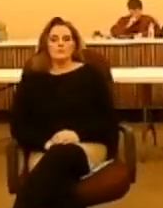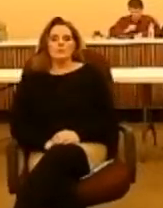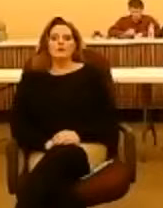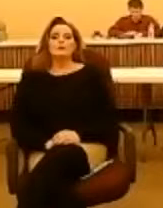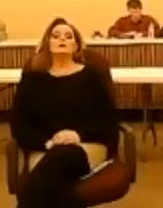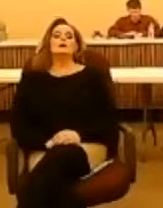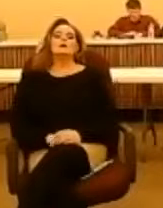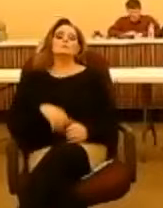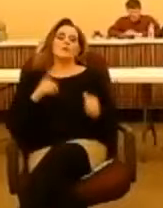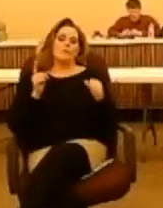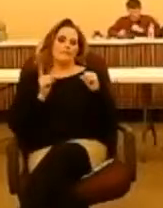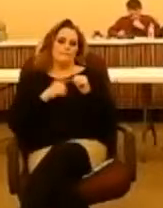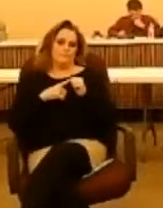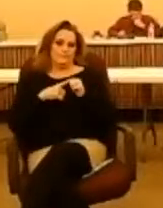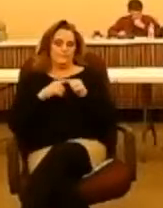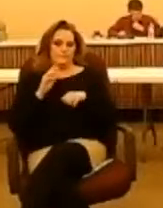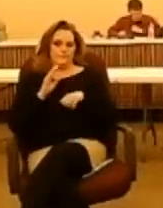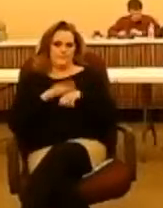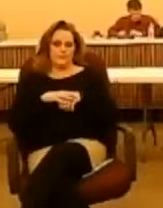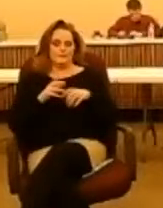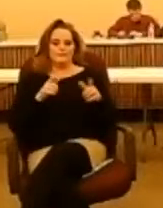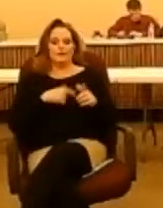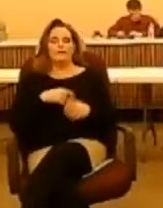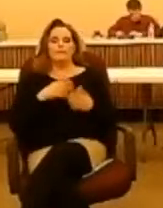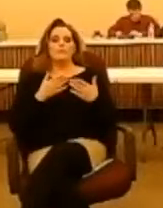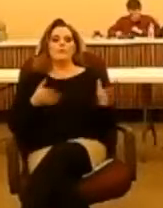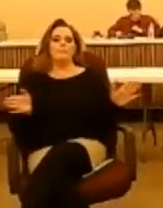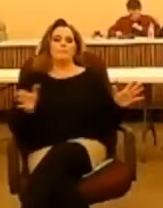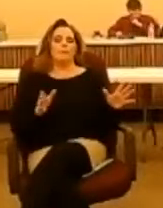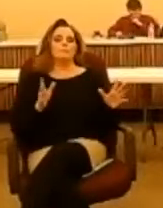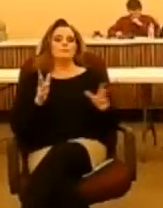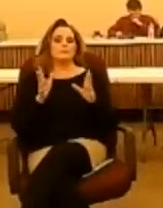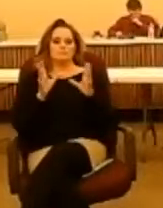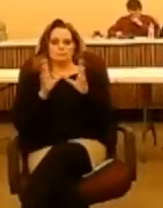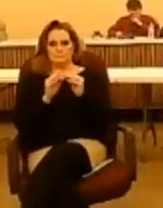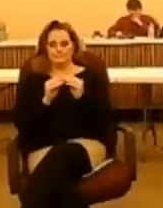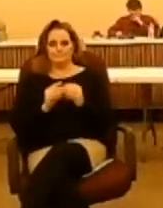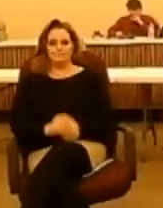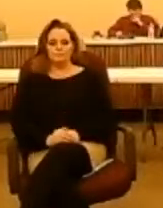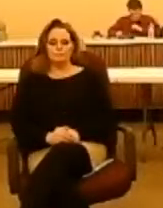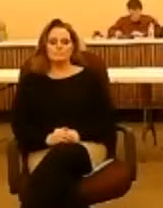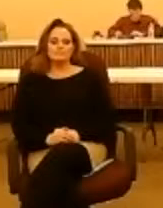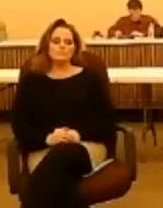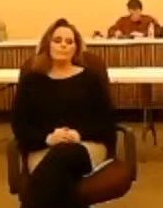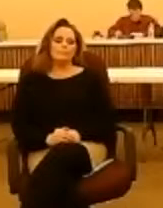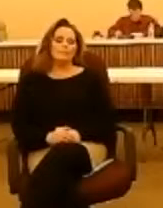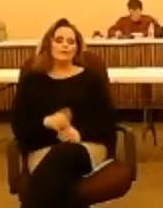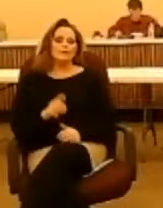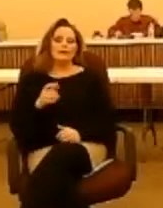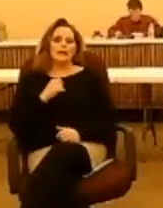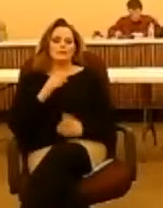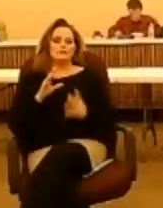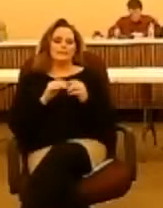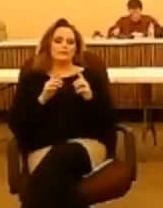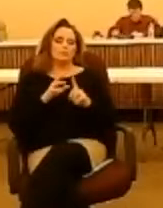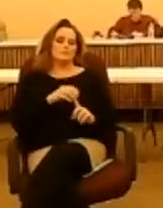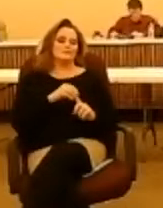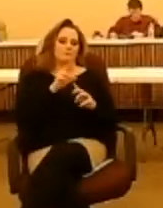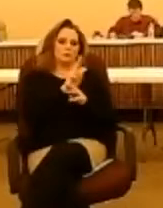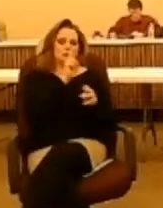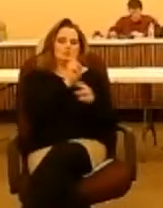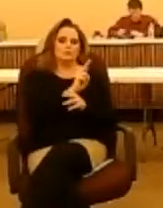Excuse me. First up, we have a public hearing. It is a follow-on meeting to the special use